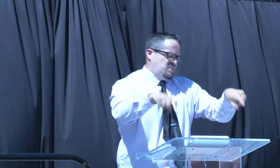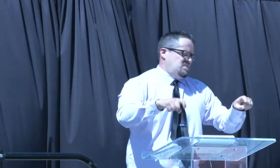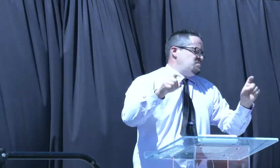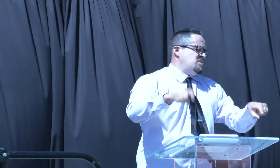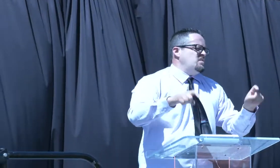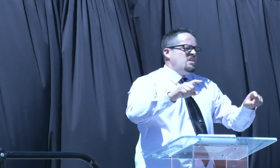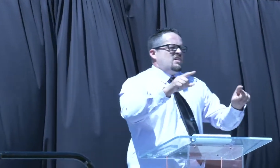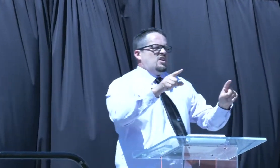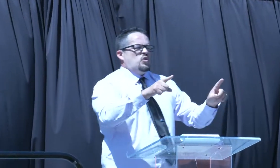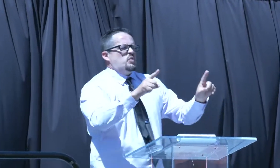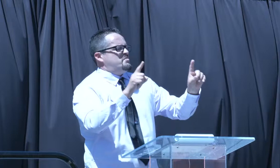Yosemite. You have to.